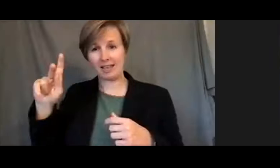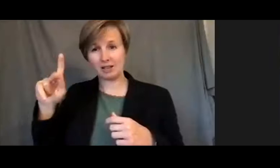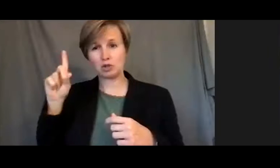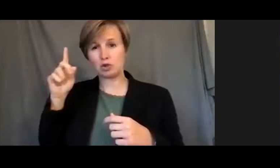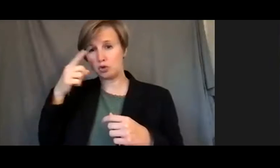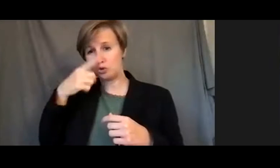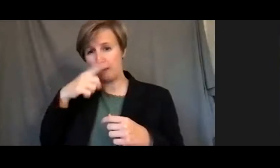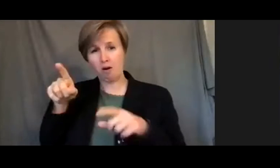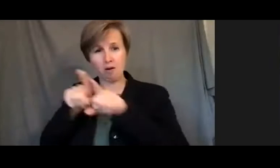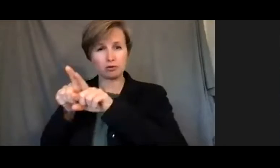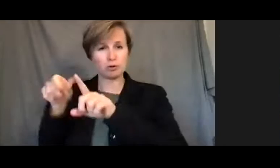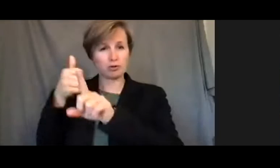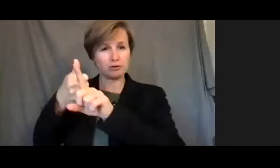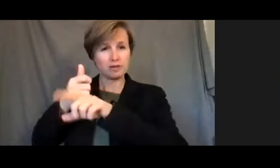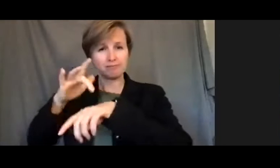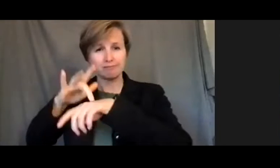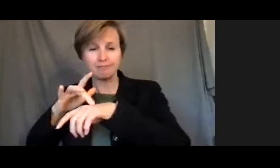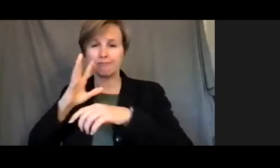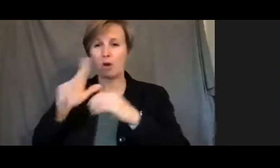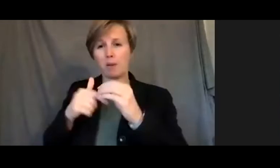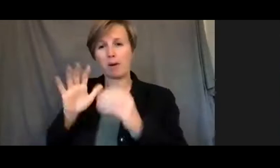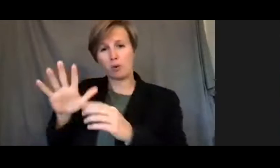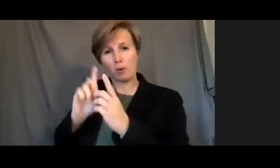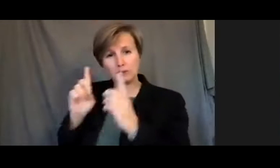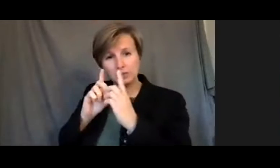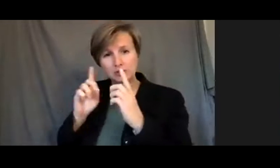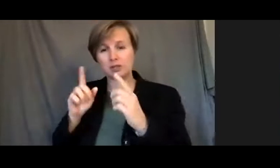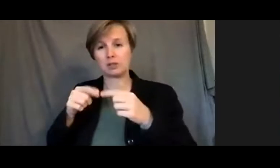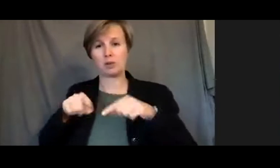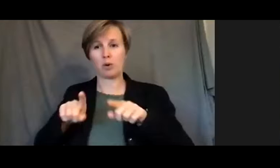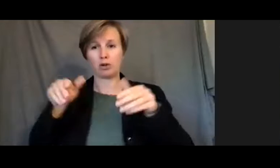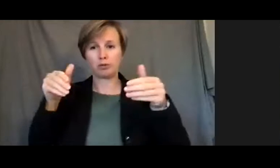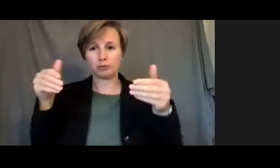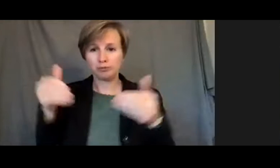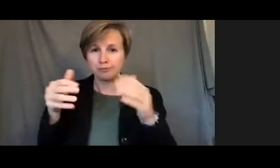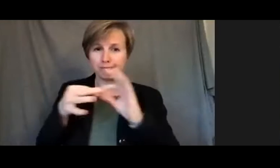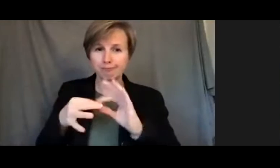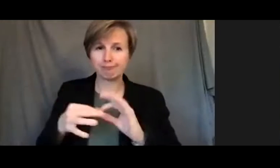overview of the location of the district as you give your introductory remarks, we'd be so grateful.